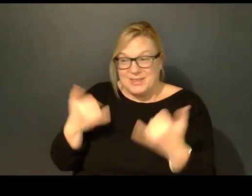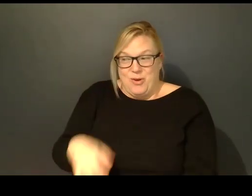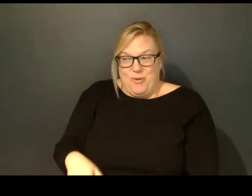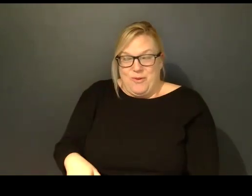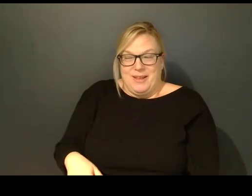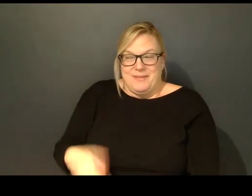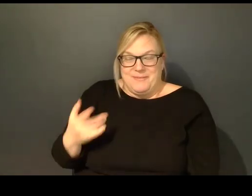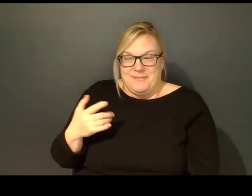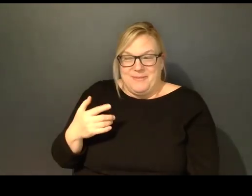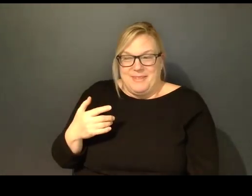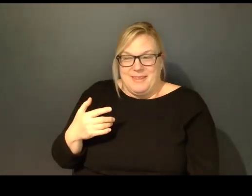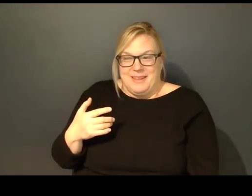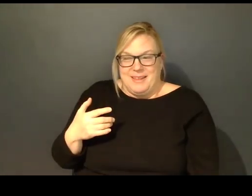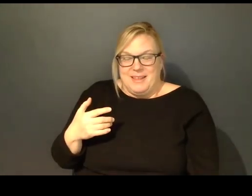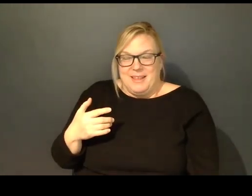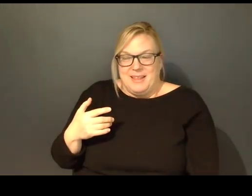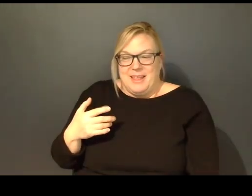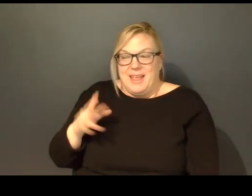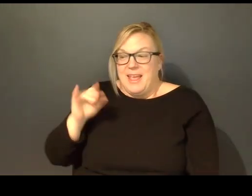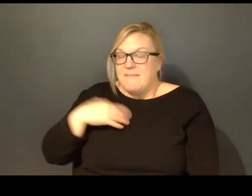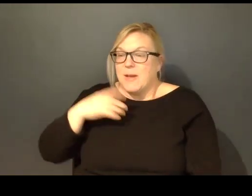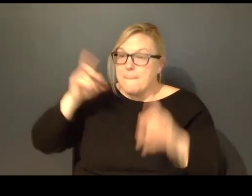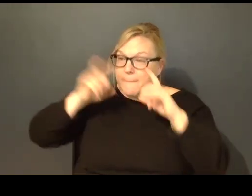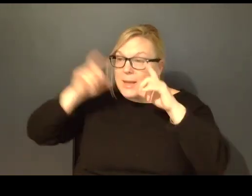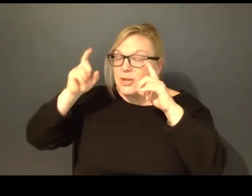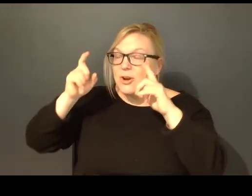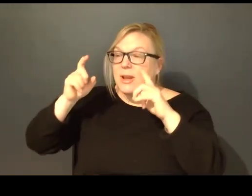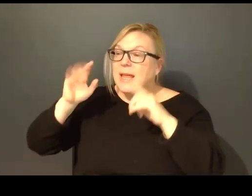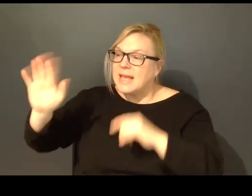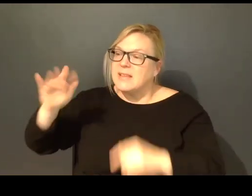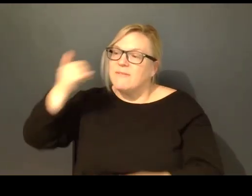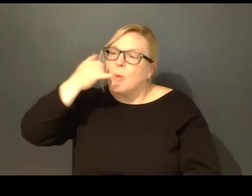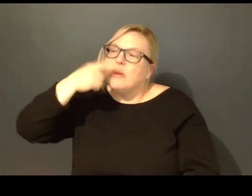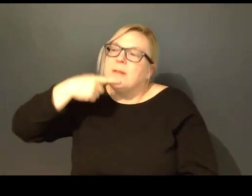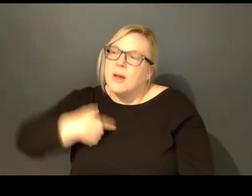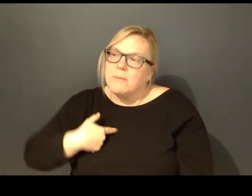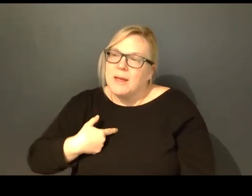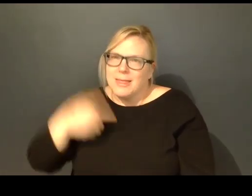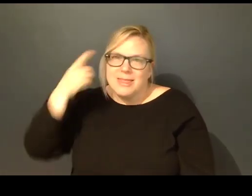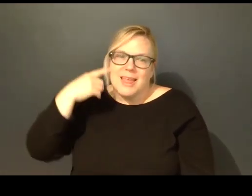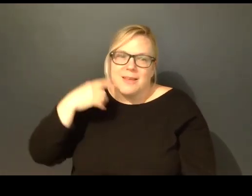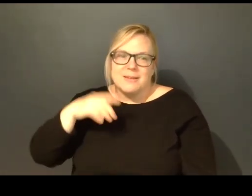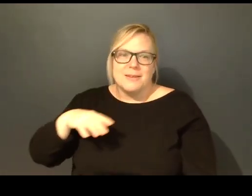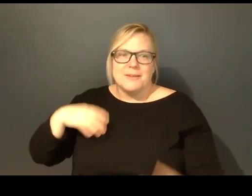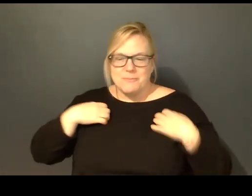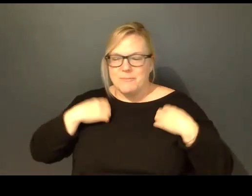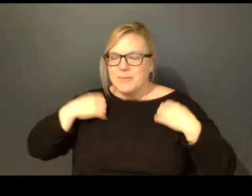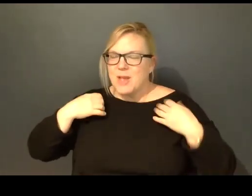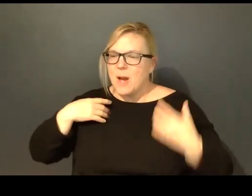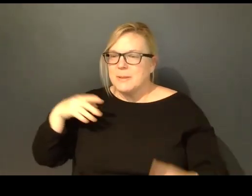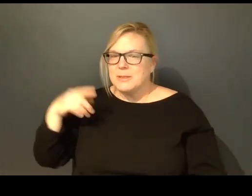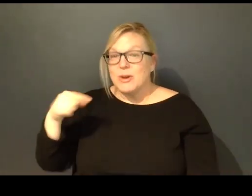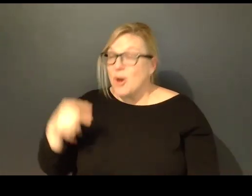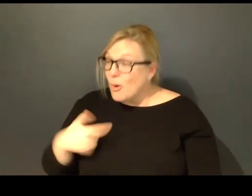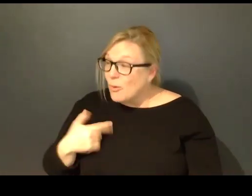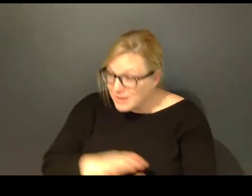picture, and then his iPhone would have told me what color my top is, which I think is green. It is green. It's a very nice green too. Yeah. Oh, it's a very nice